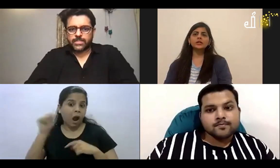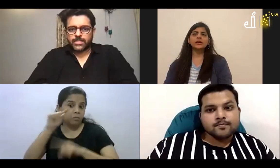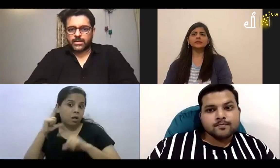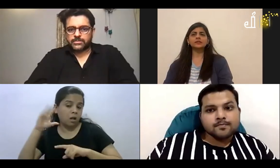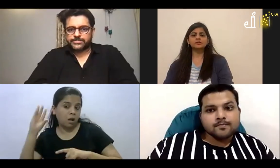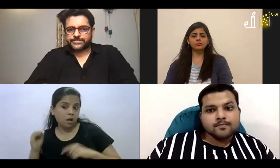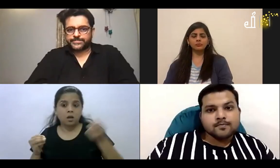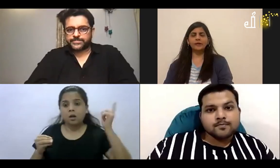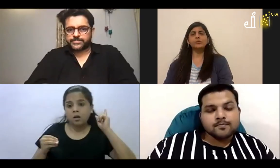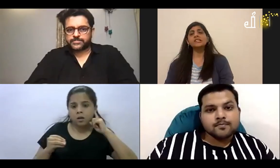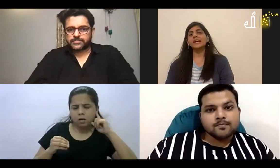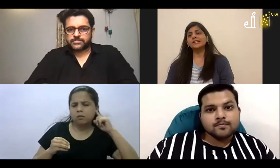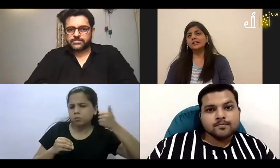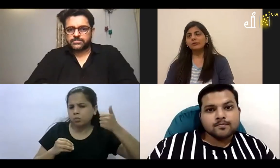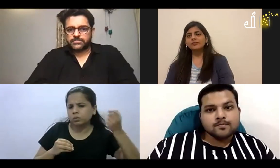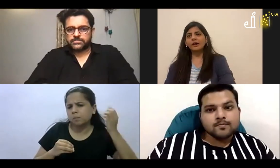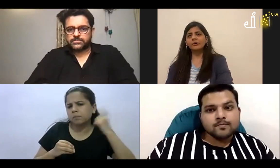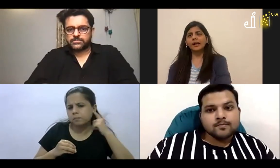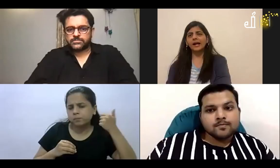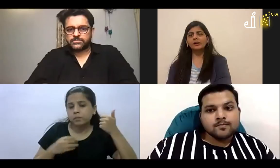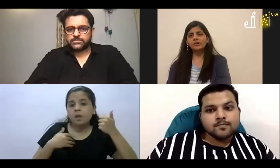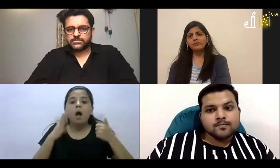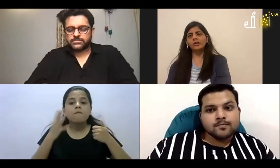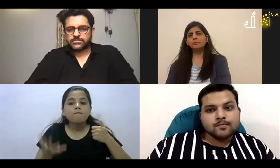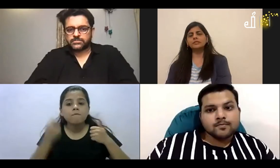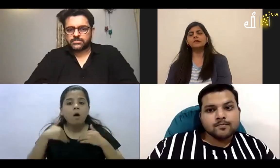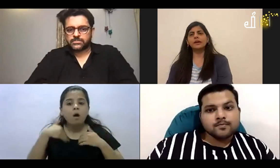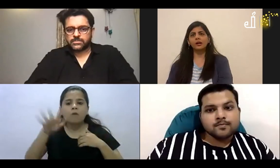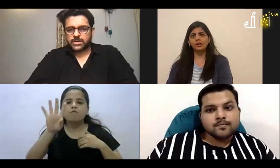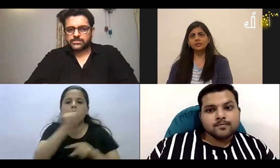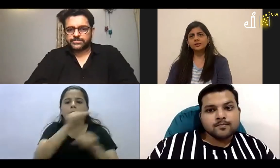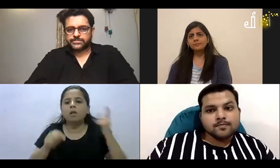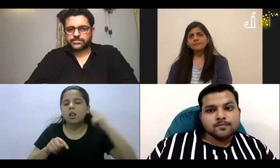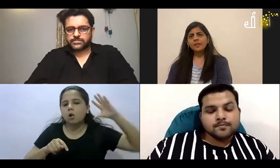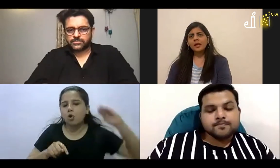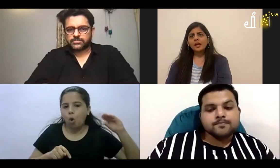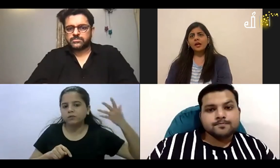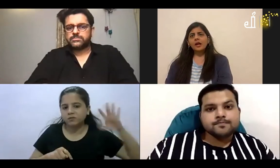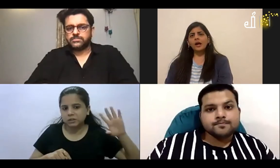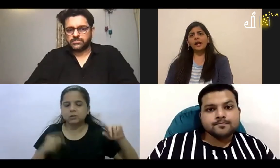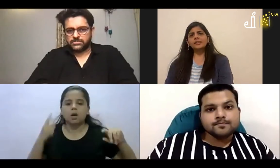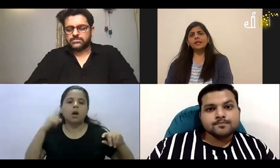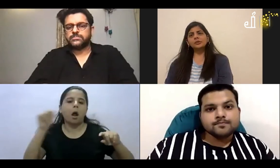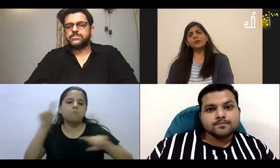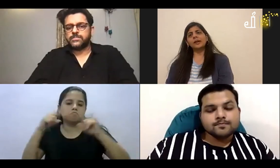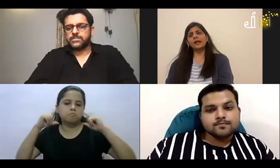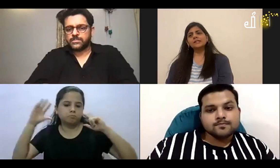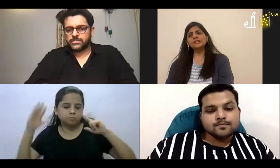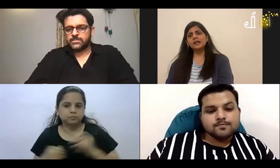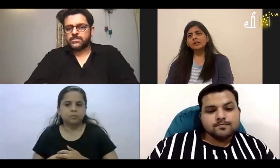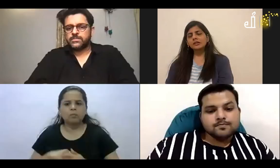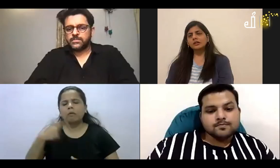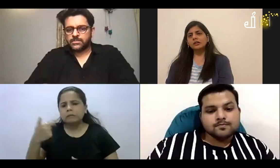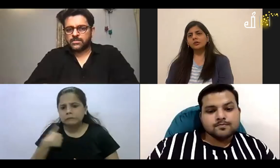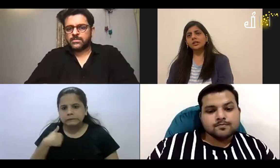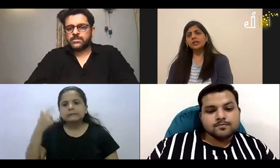year. When it was detected, it was found that I had only 40% hearing loss. And that was when I